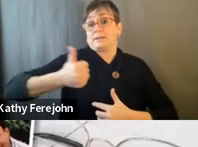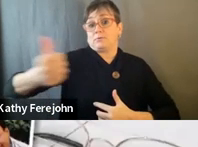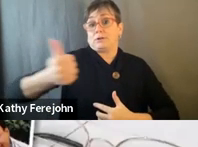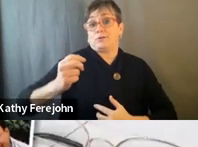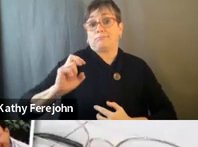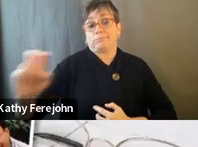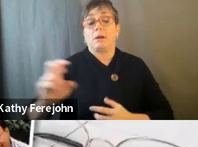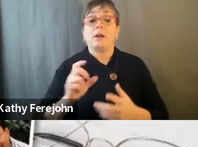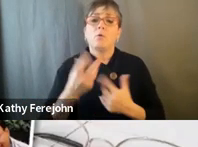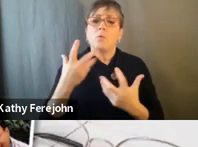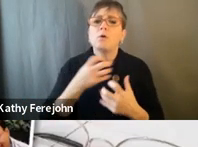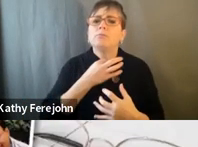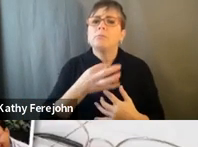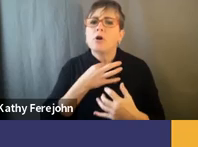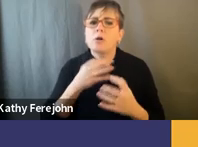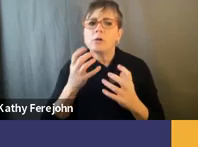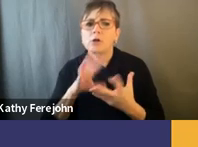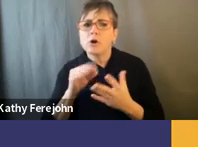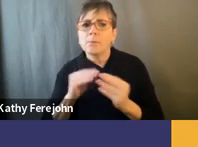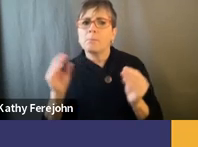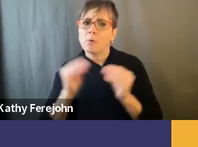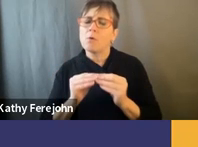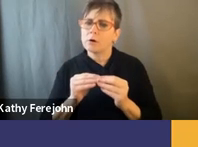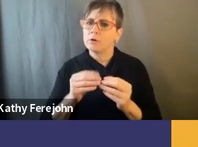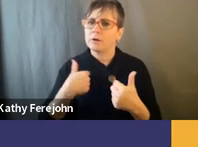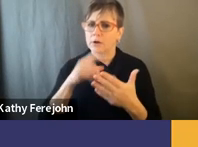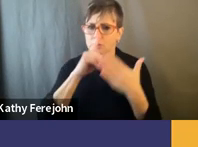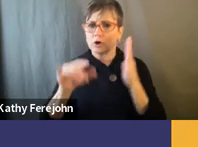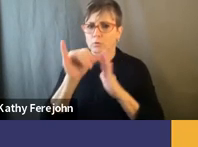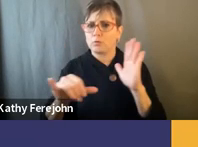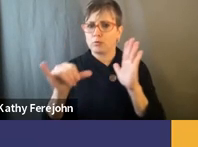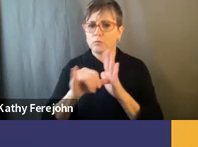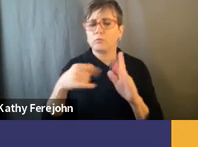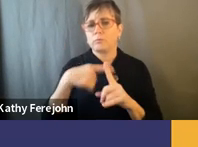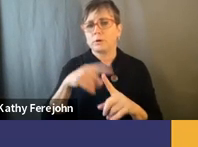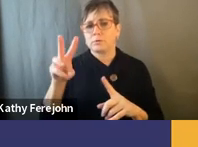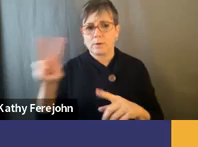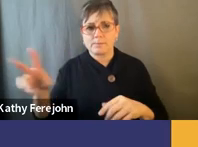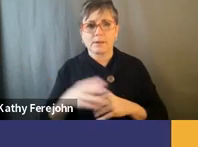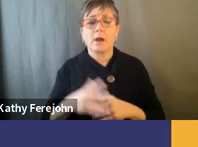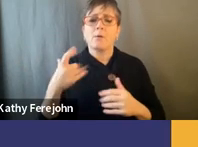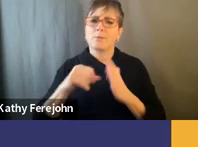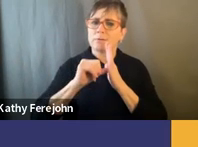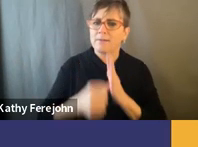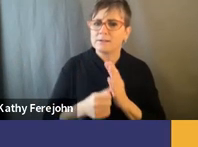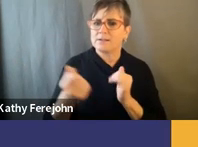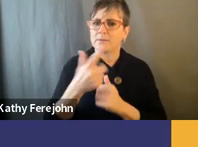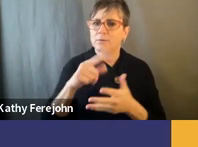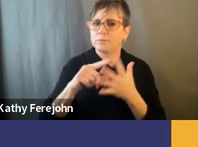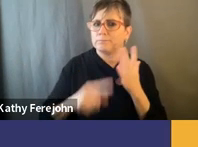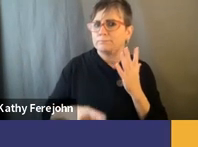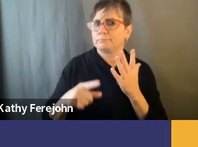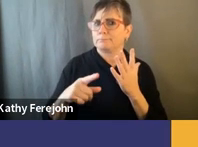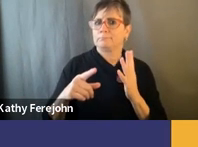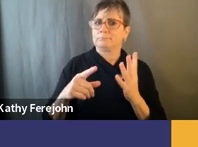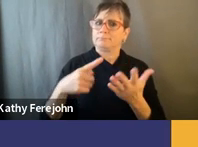channel and/or to view the full discussions. Before we begin our program, we wanted to show you some of the highlights from those discussions, starting